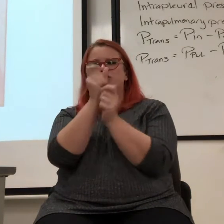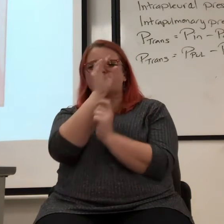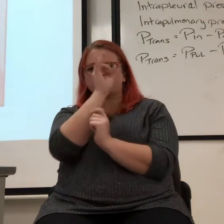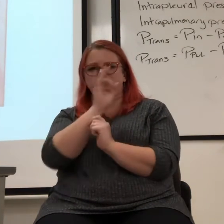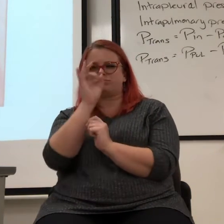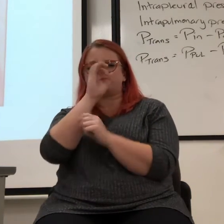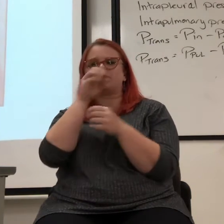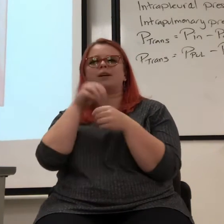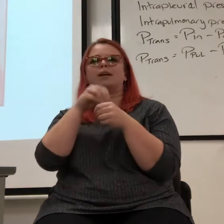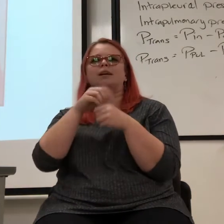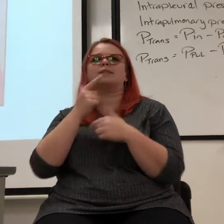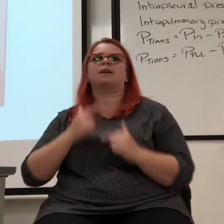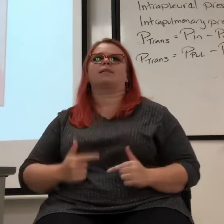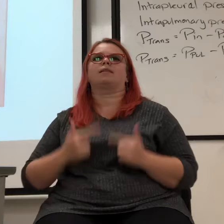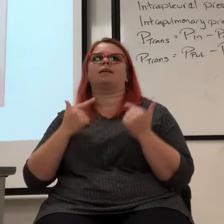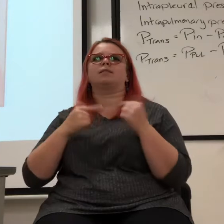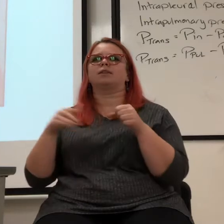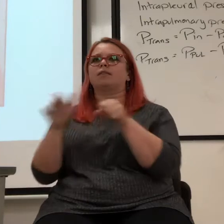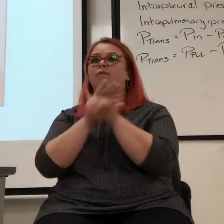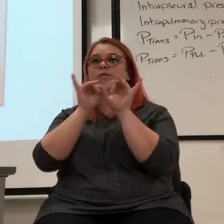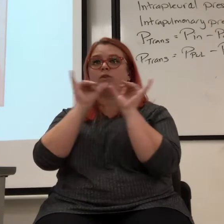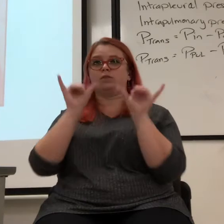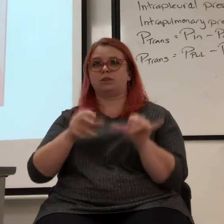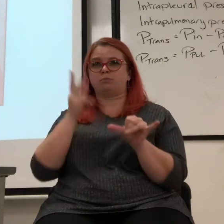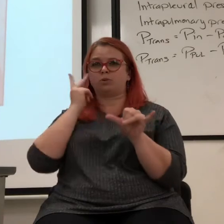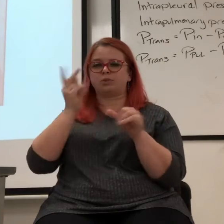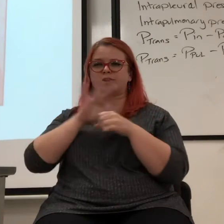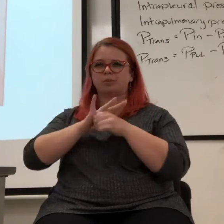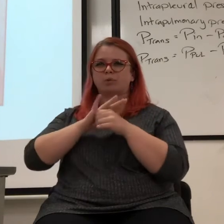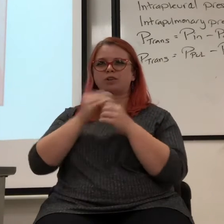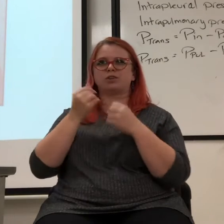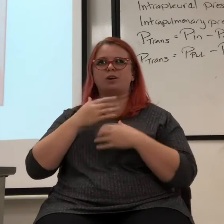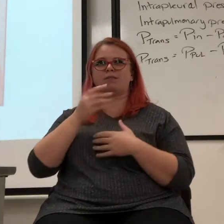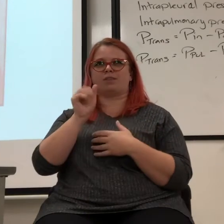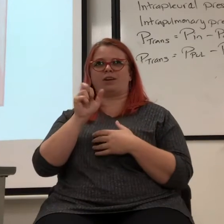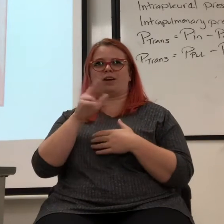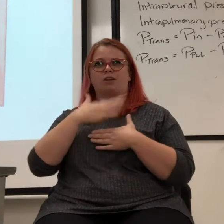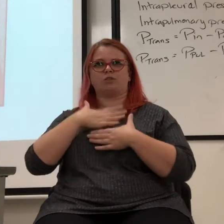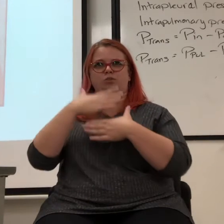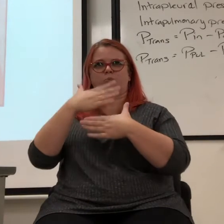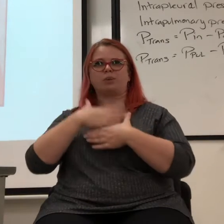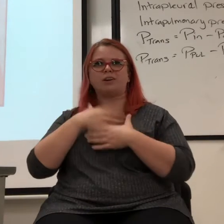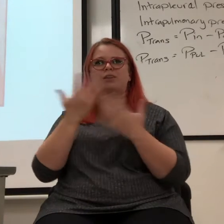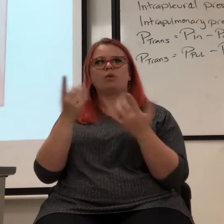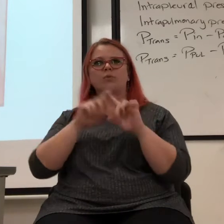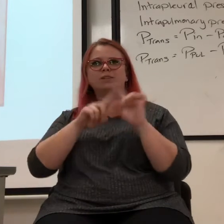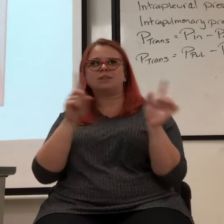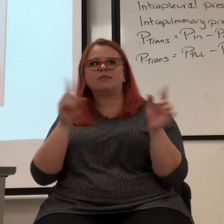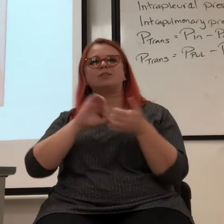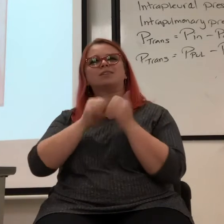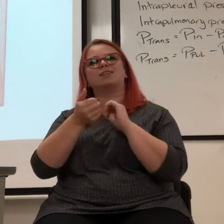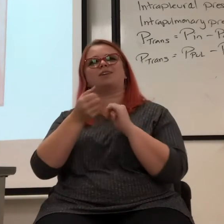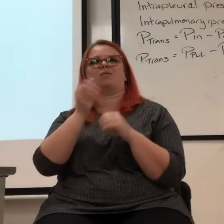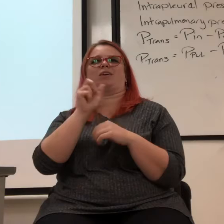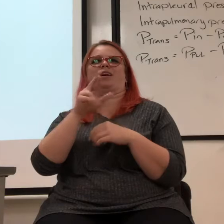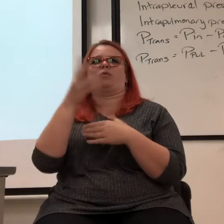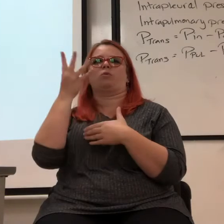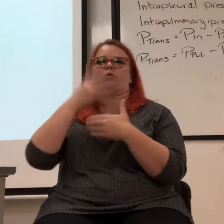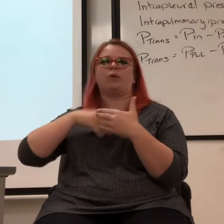whole system? The pressure of the air you breathe, what's the difference there? That's how air is going to come in and out.